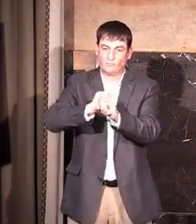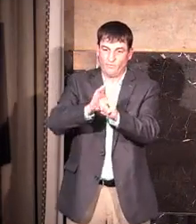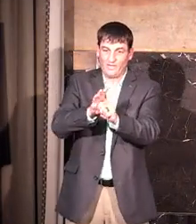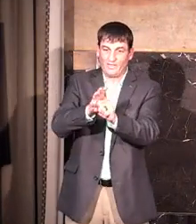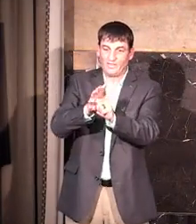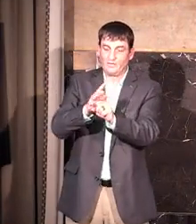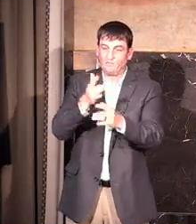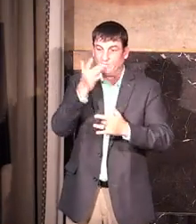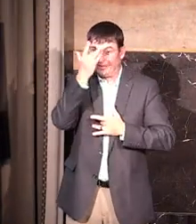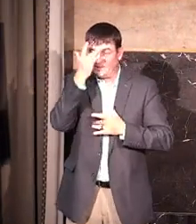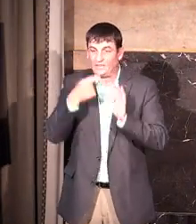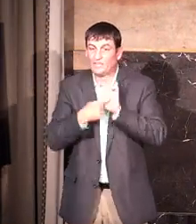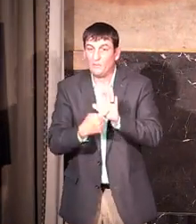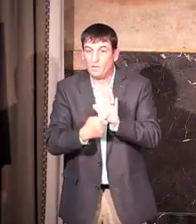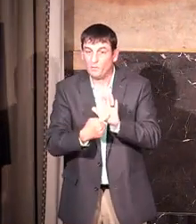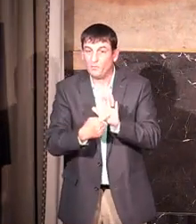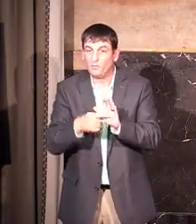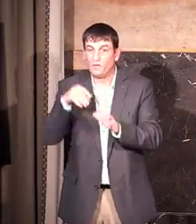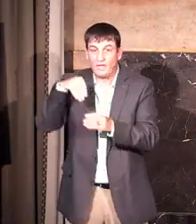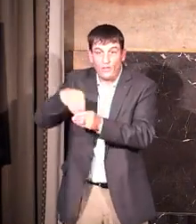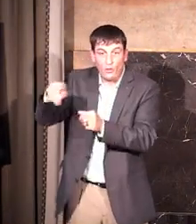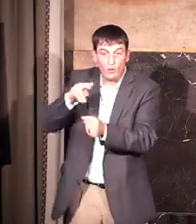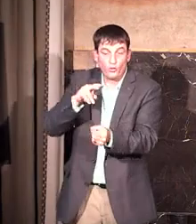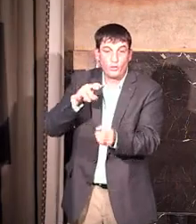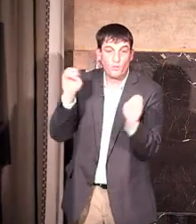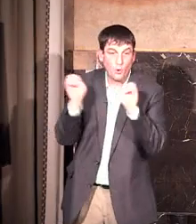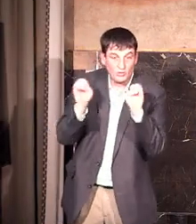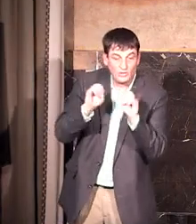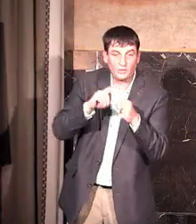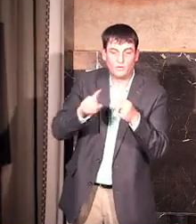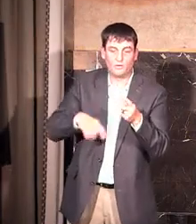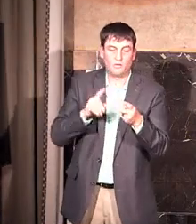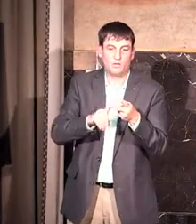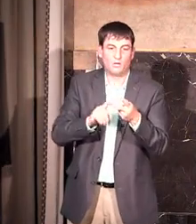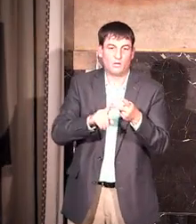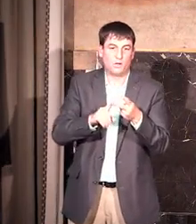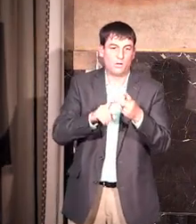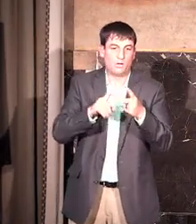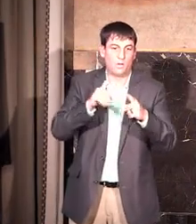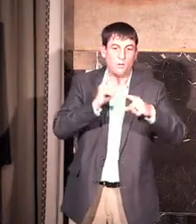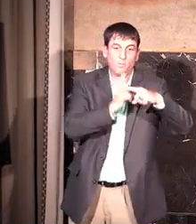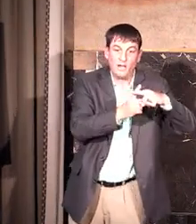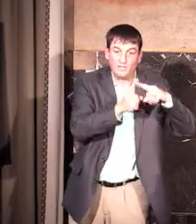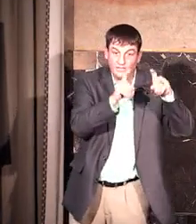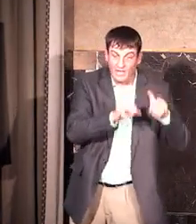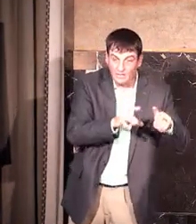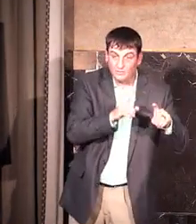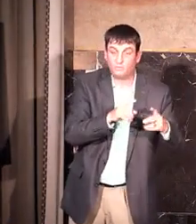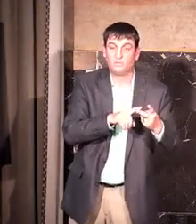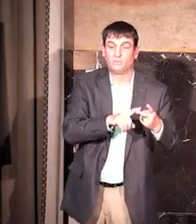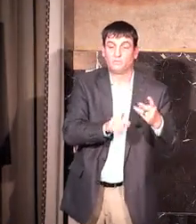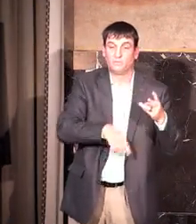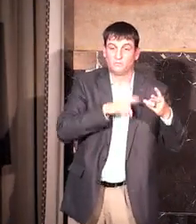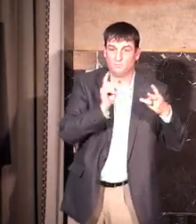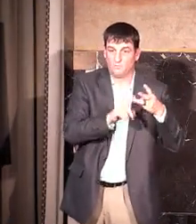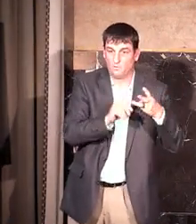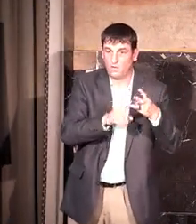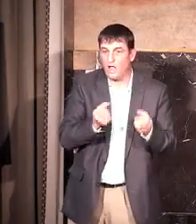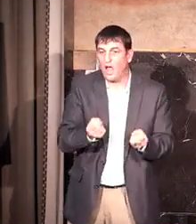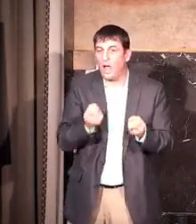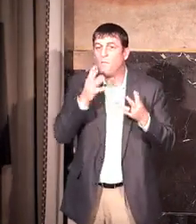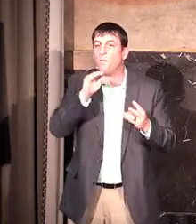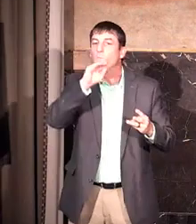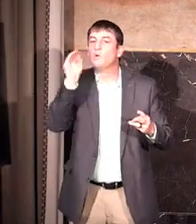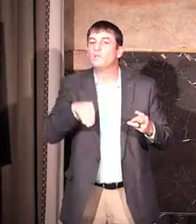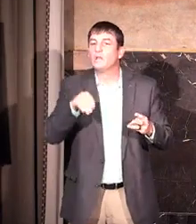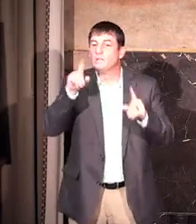the number of people testing positive, both as a raw number and as a percentage of tests that are administered, and really look